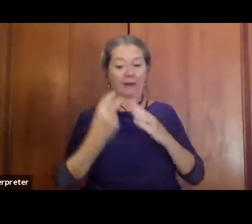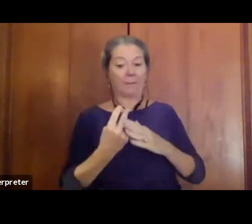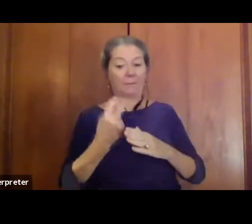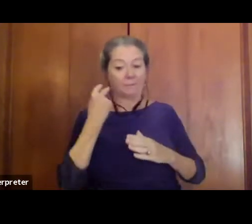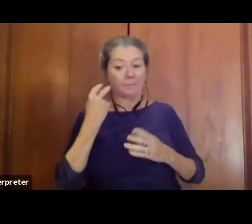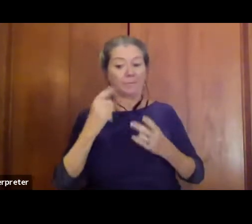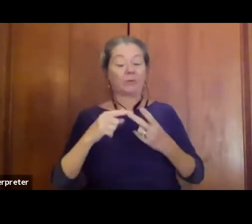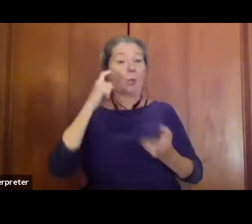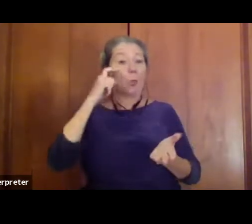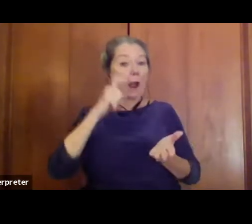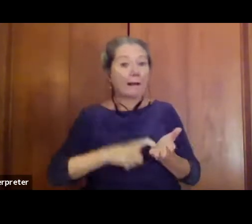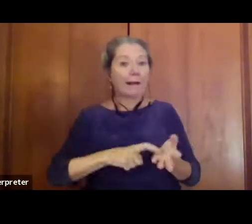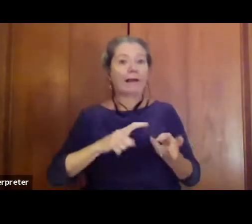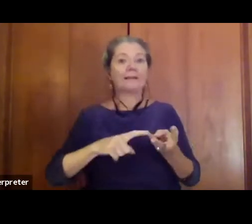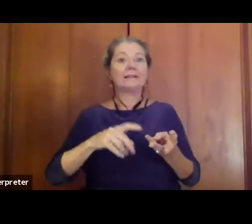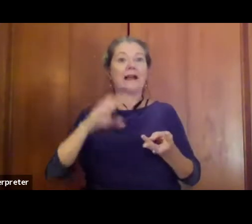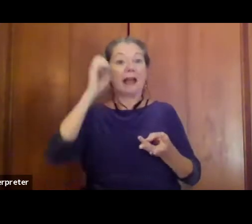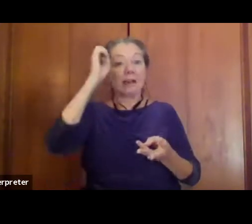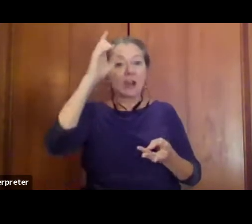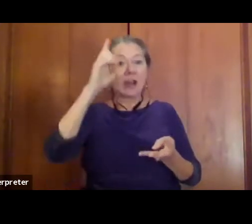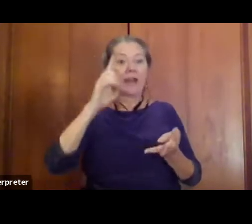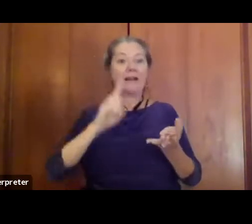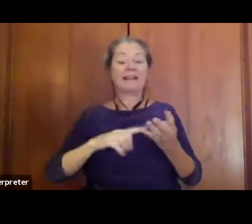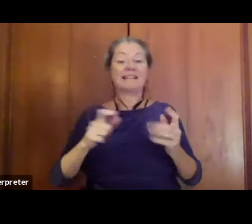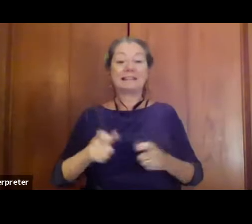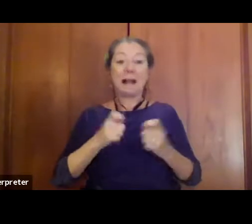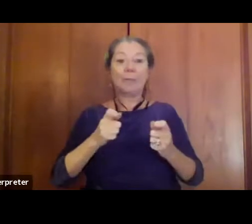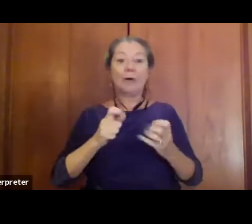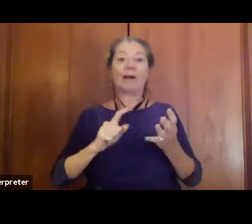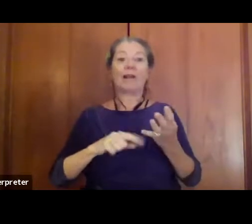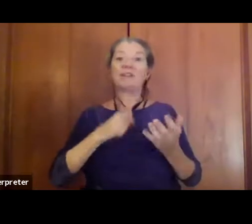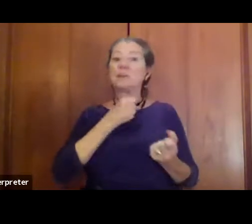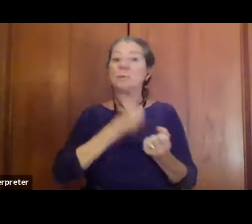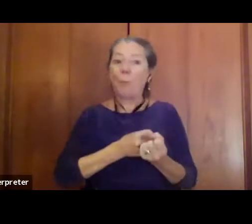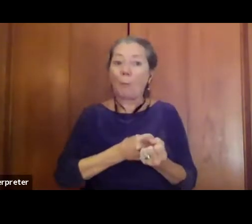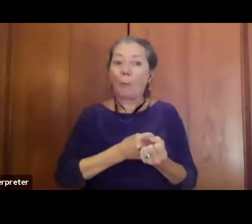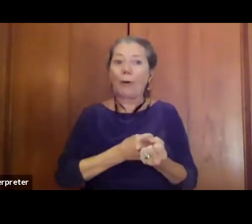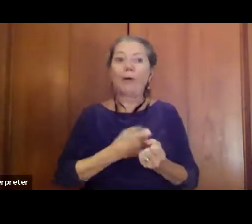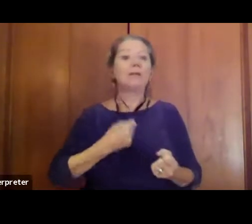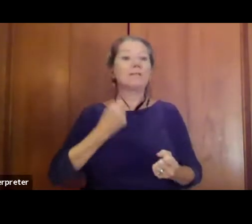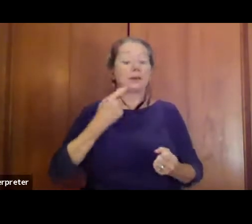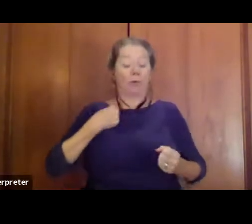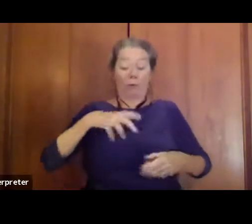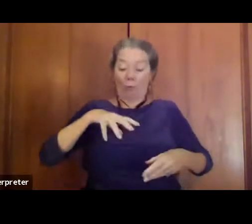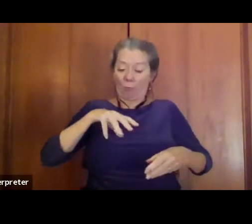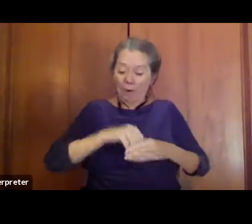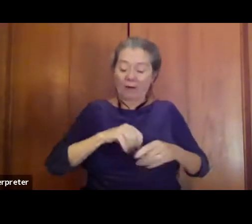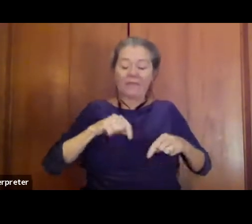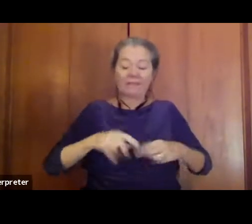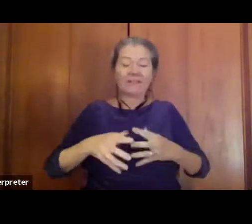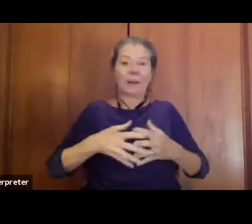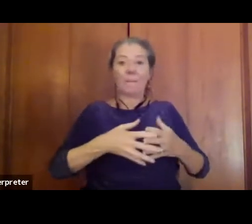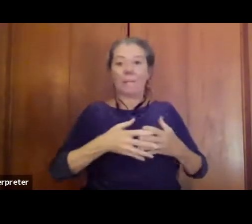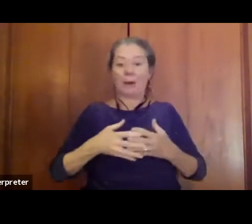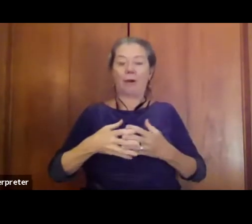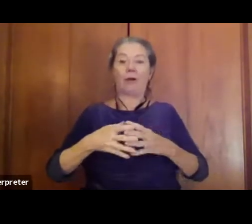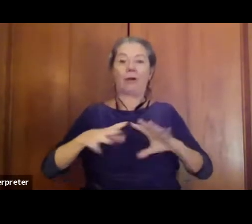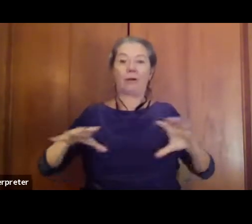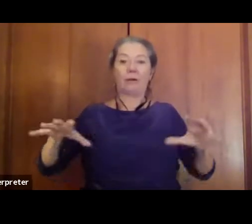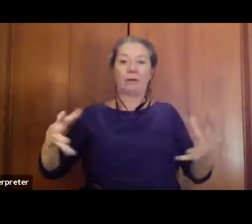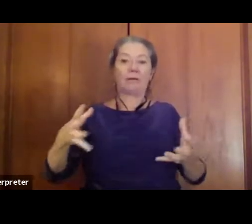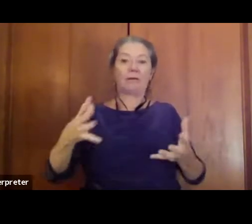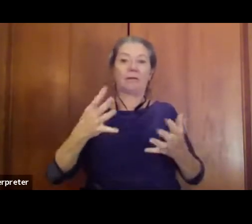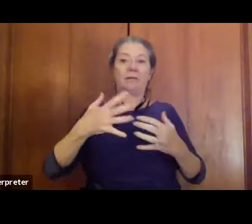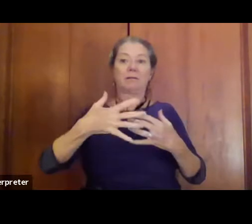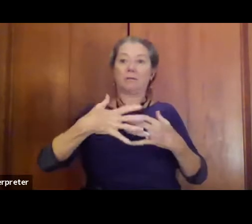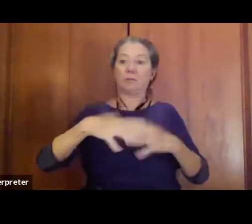for celebration, and for support, and to appreciate how we are part of the American tapestry. As President Biden said just